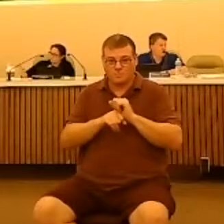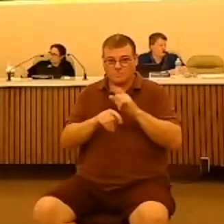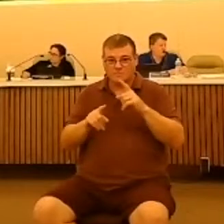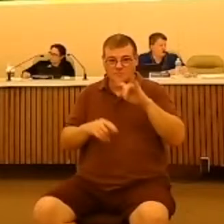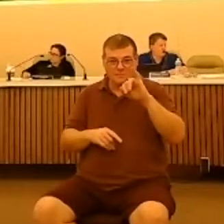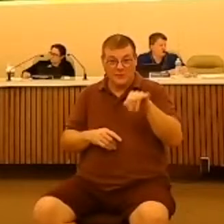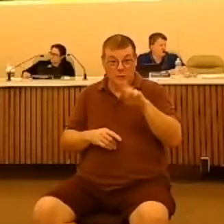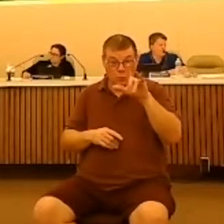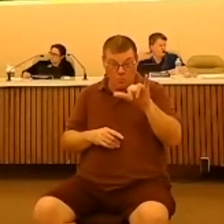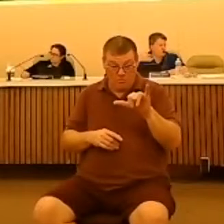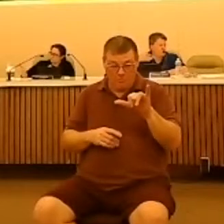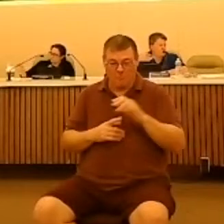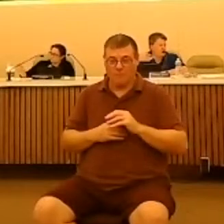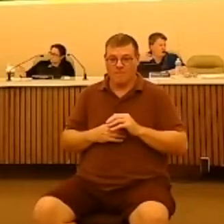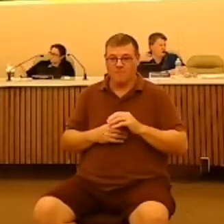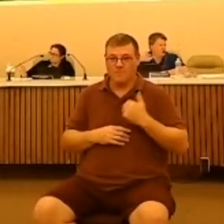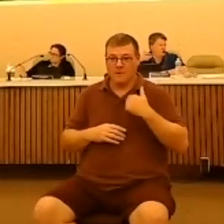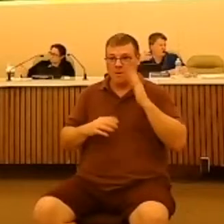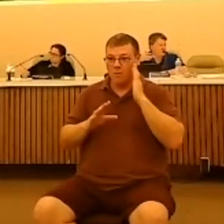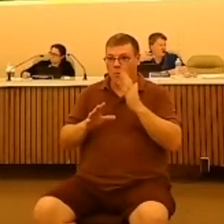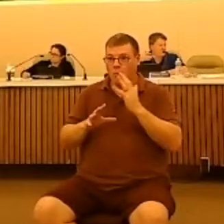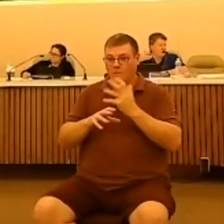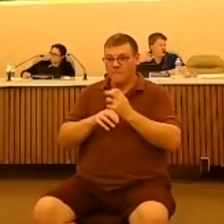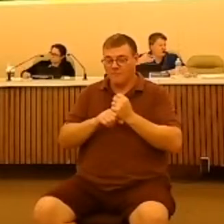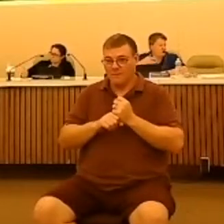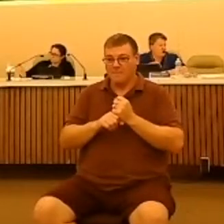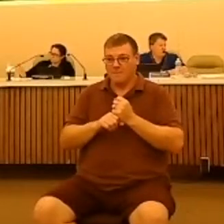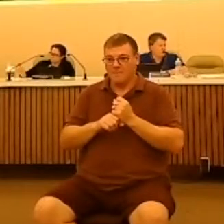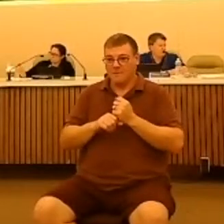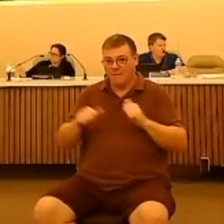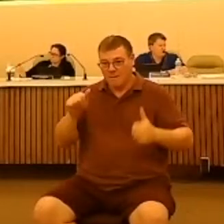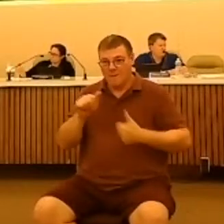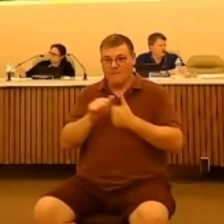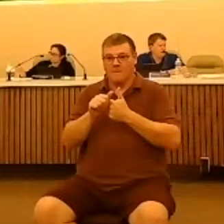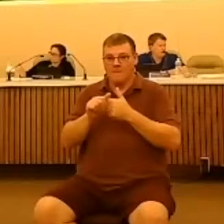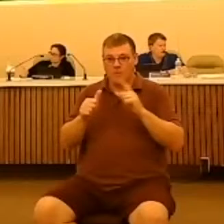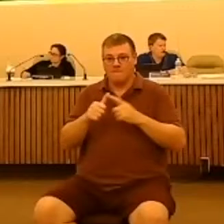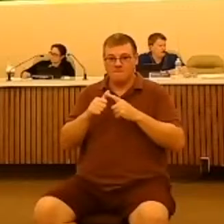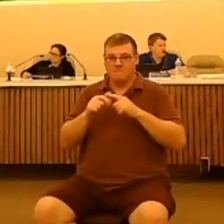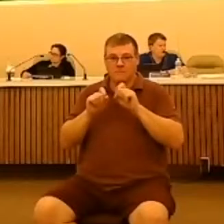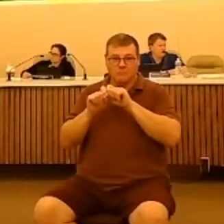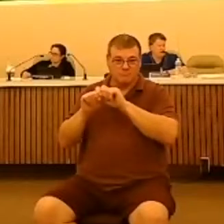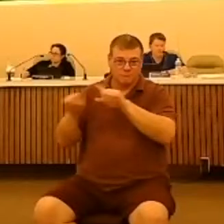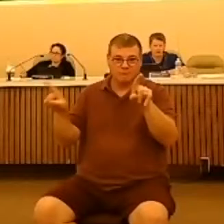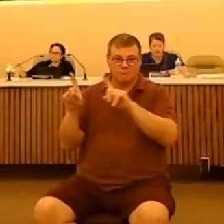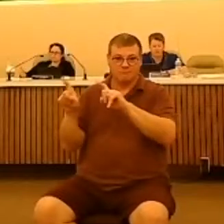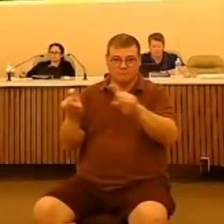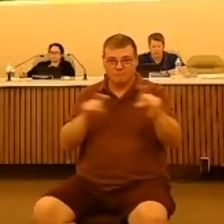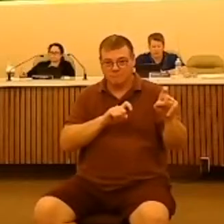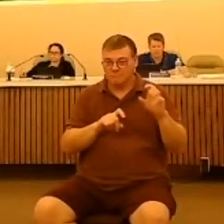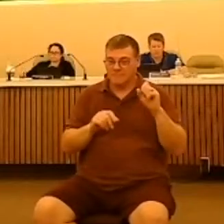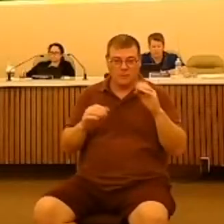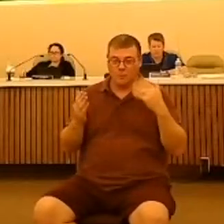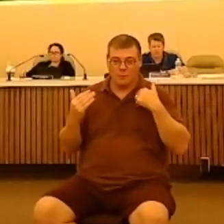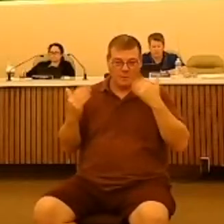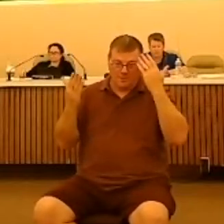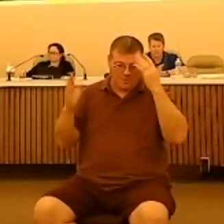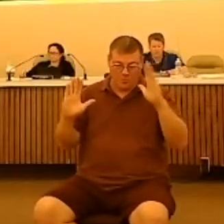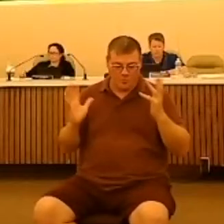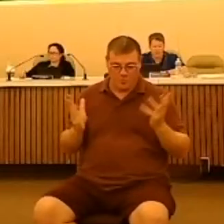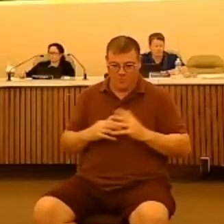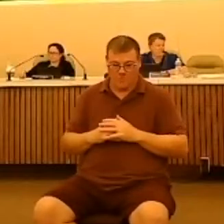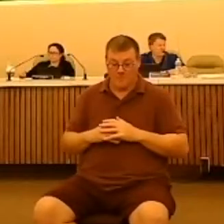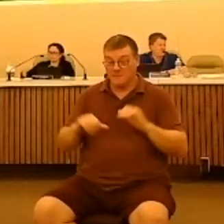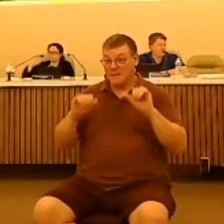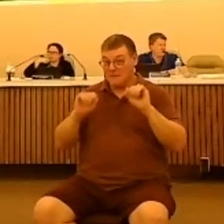July. We would have gotten an update when we first went out anyway. So I don't know.